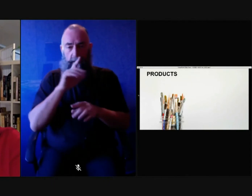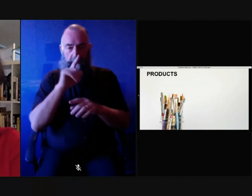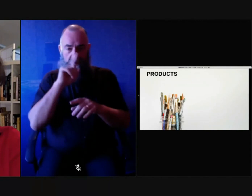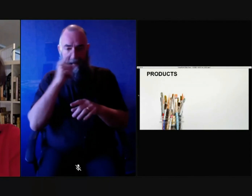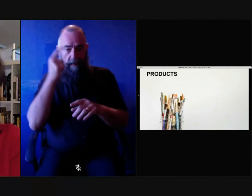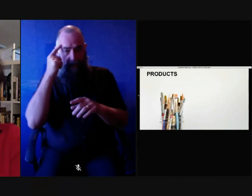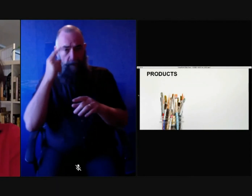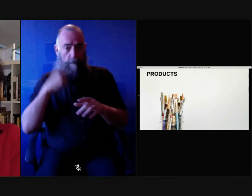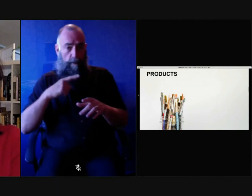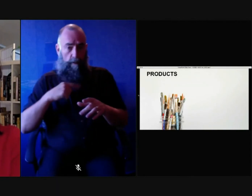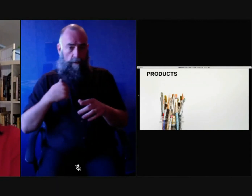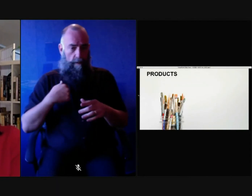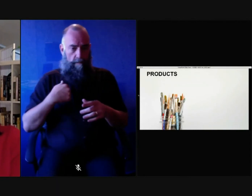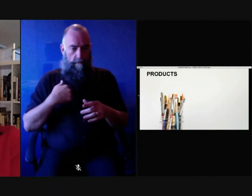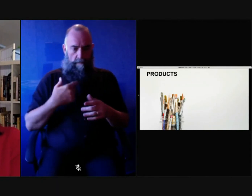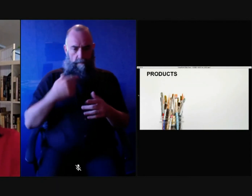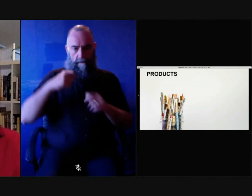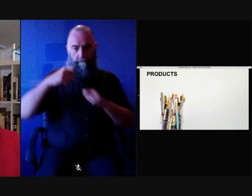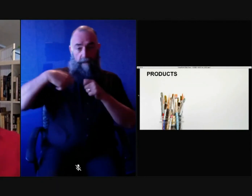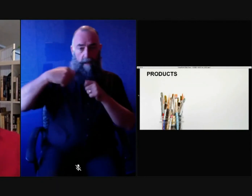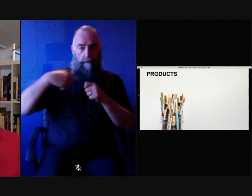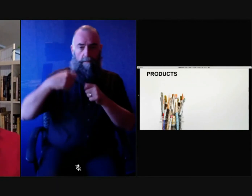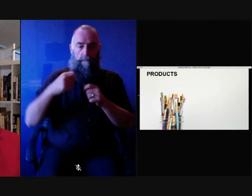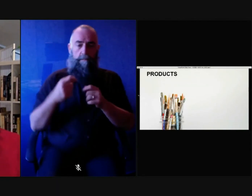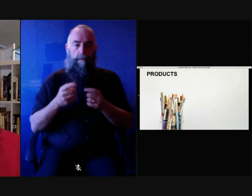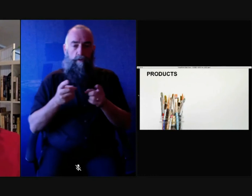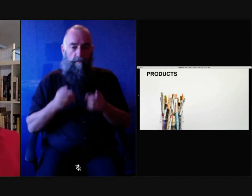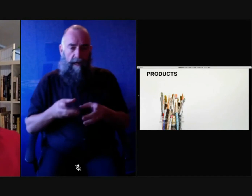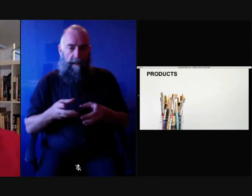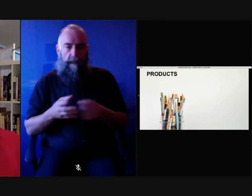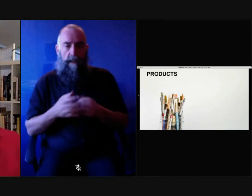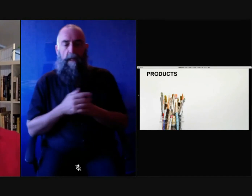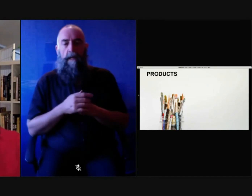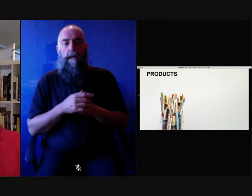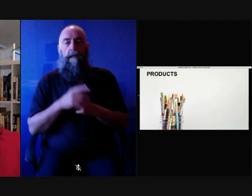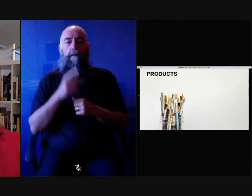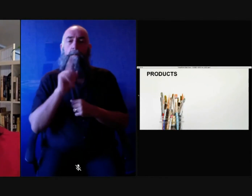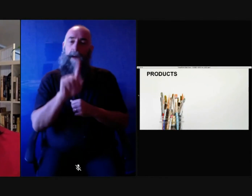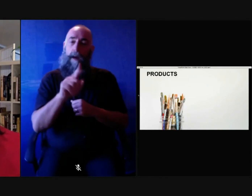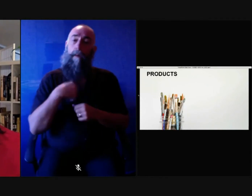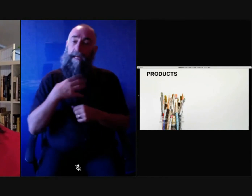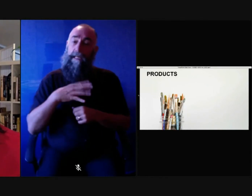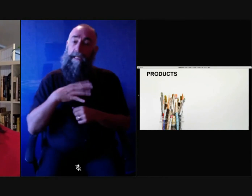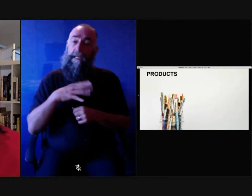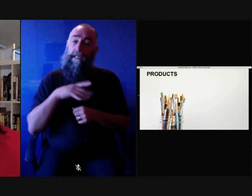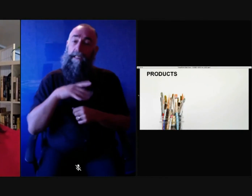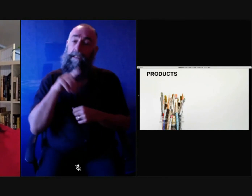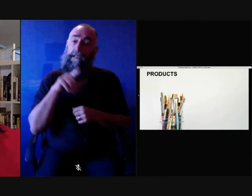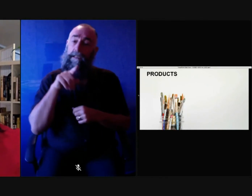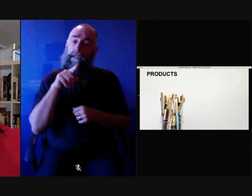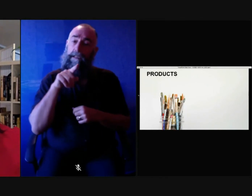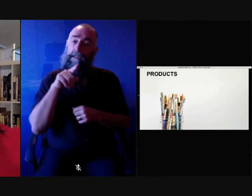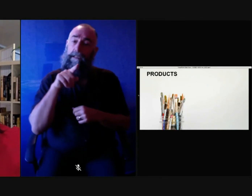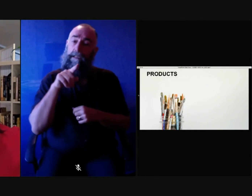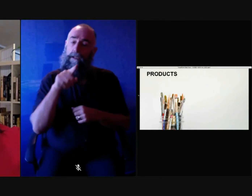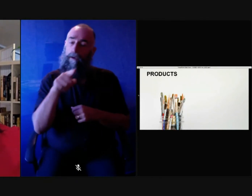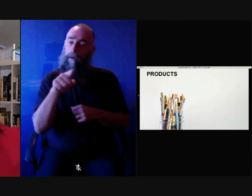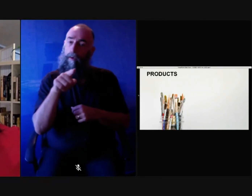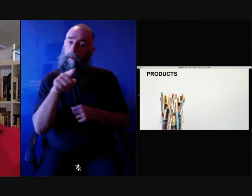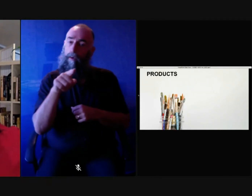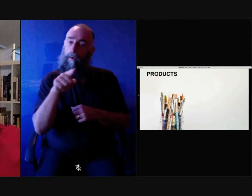about? But these are just ideas to get your brain going and thinking about how could